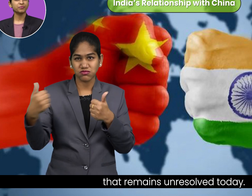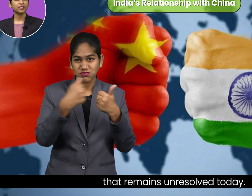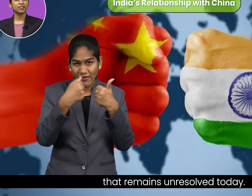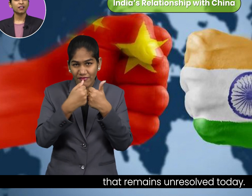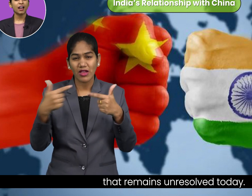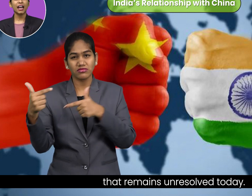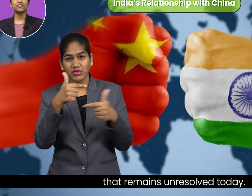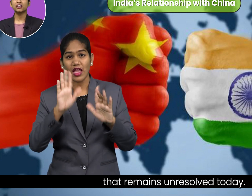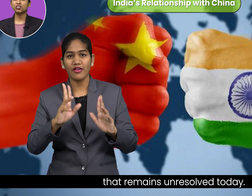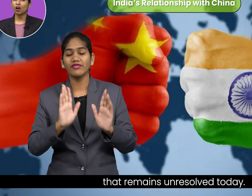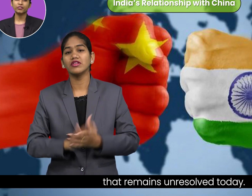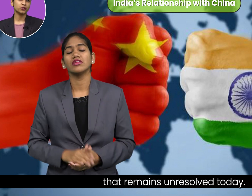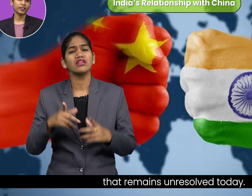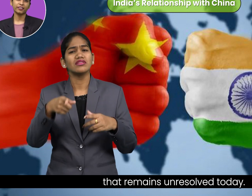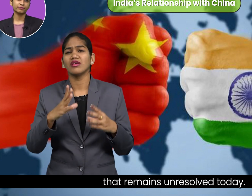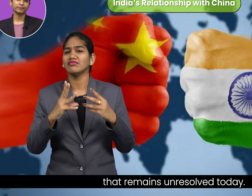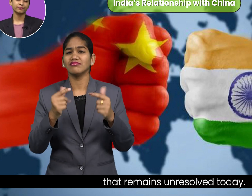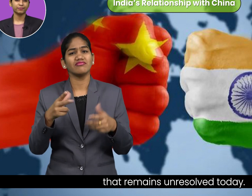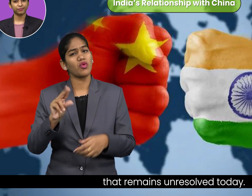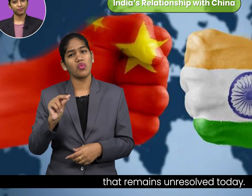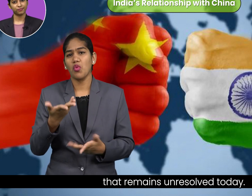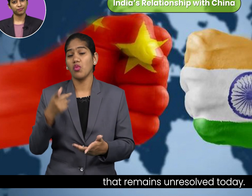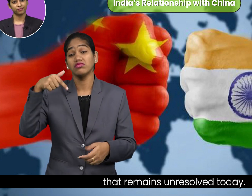remains unresolved today.